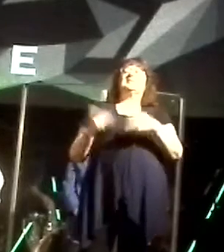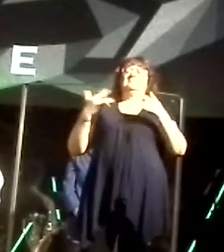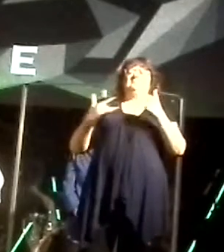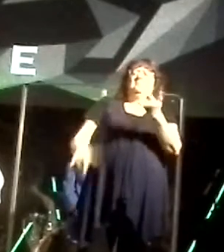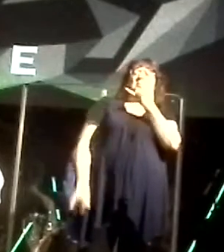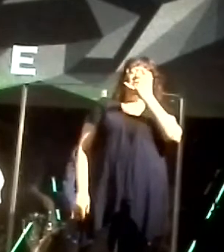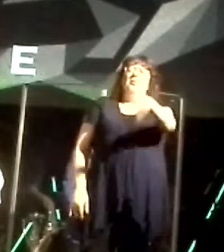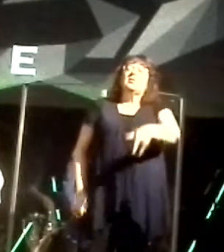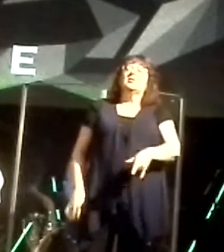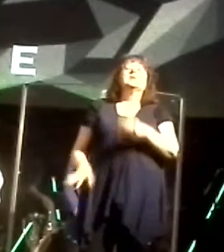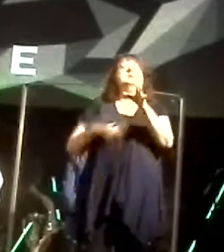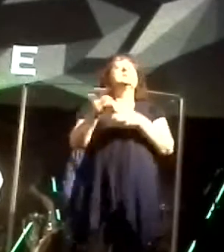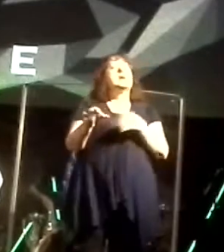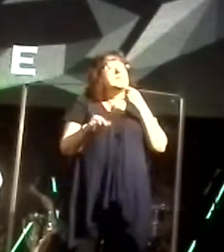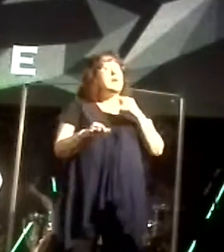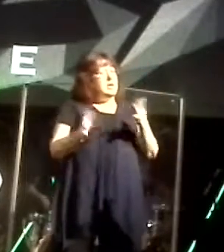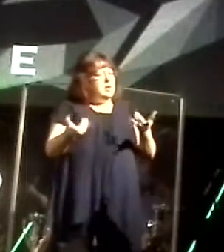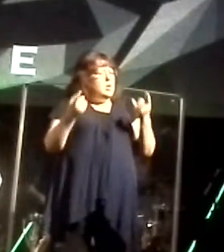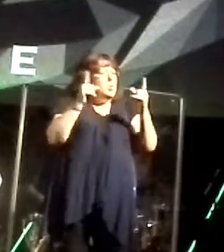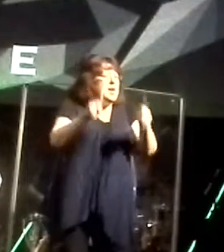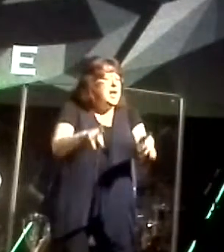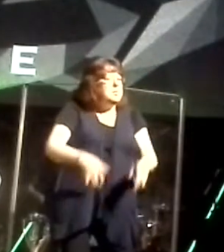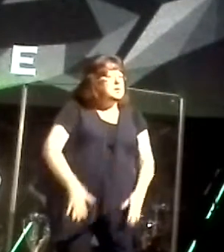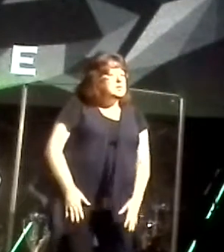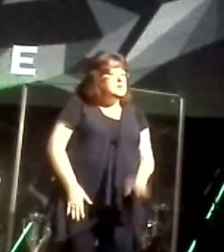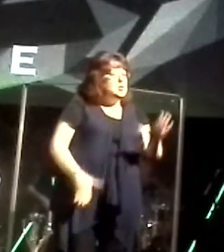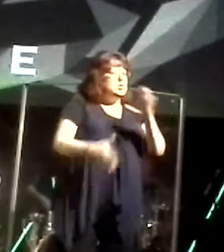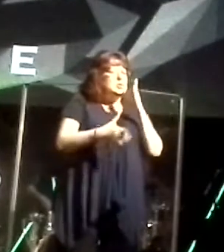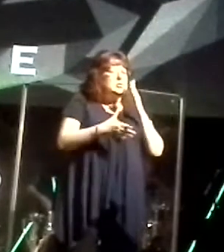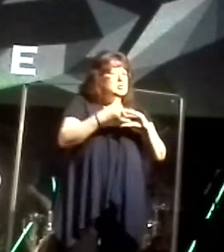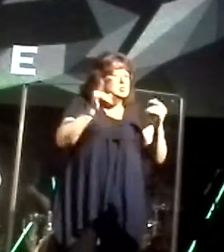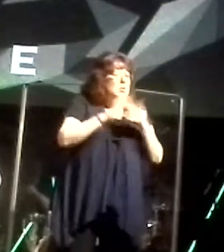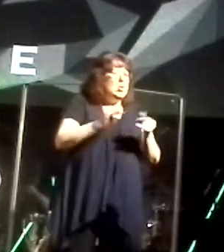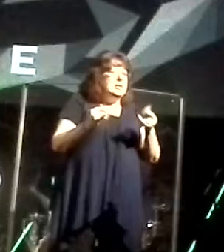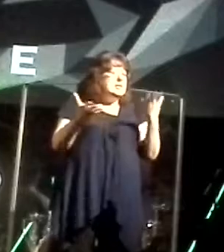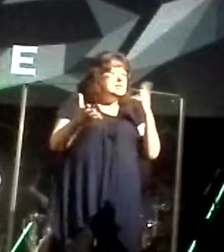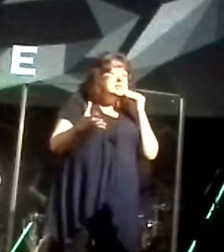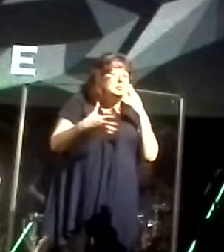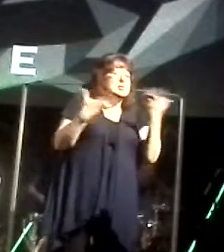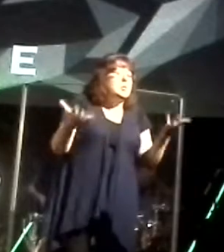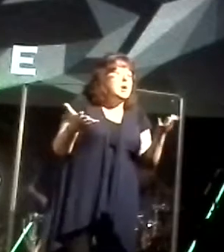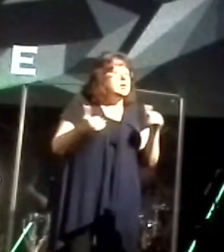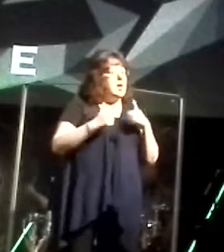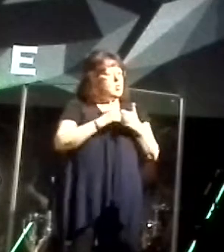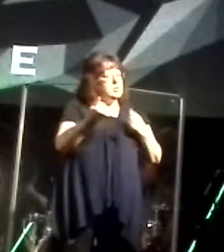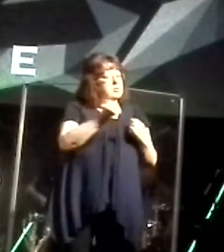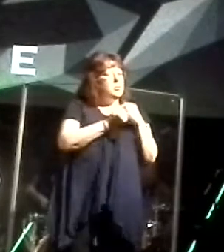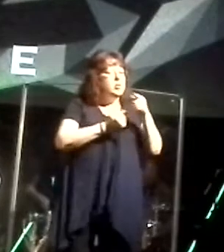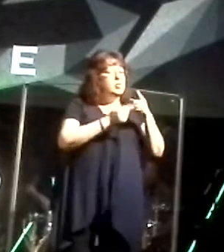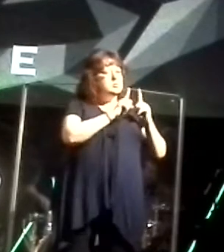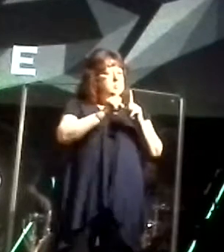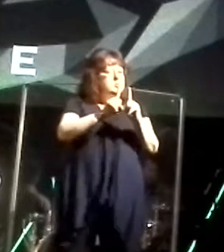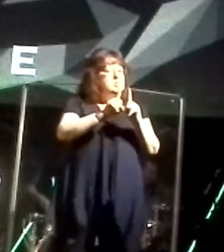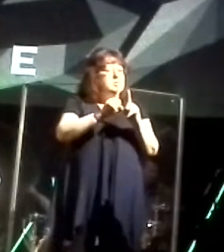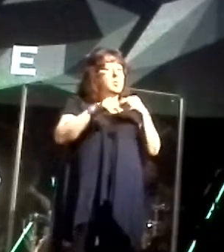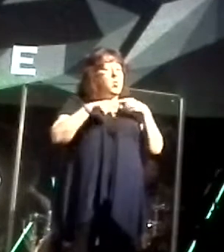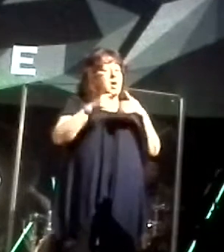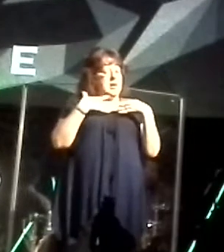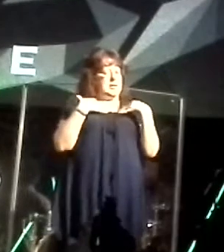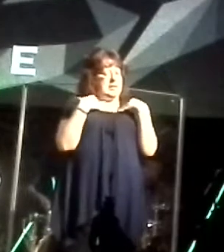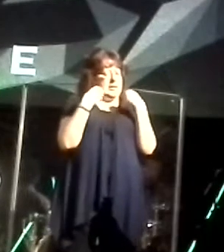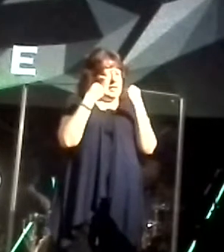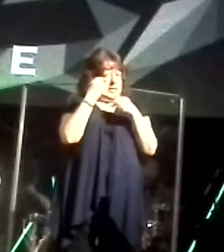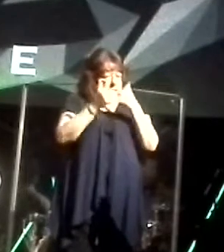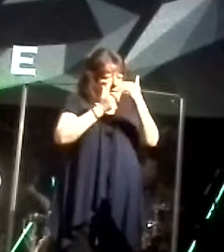what's wrong with you? We say things like, hey, what happened to you? What's your story? How can we walk alongside you as you begin to